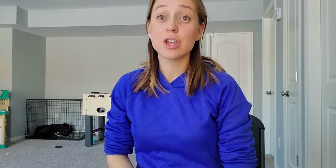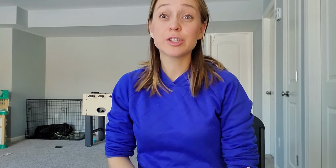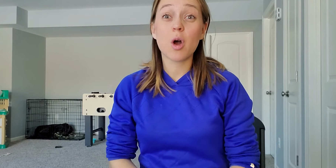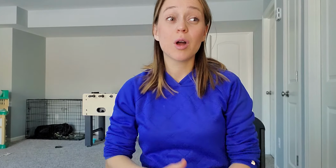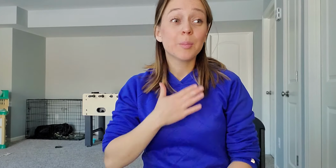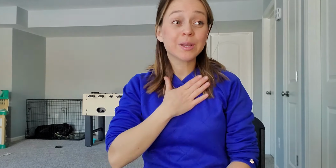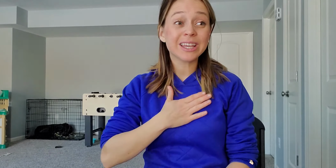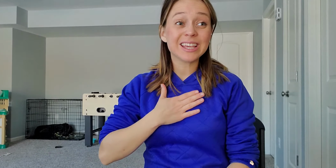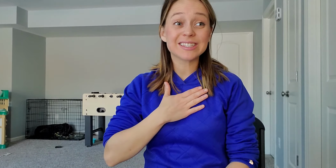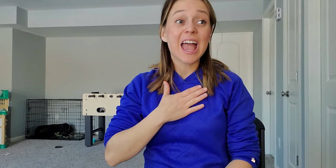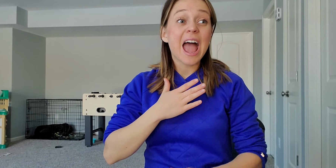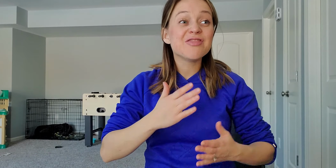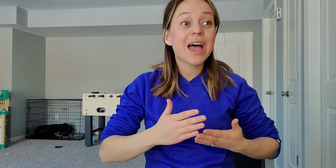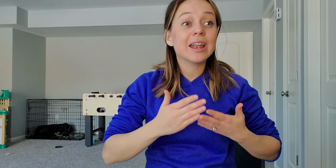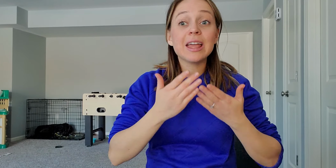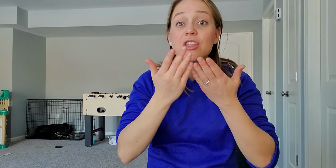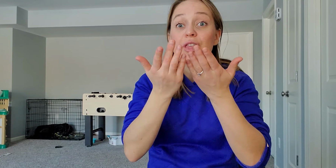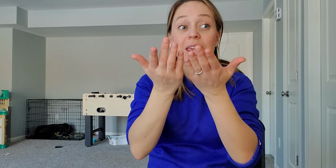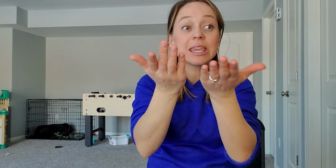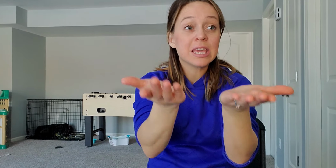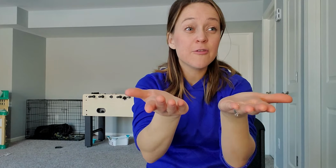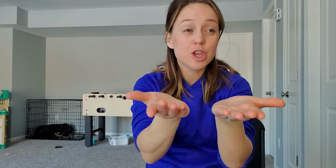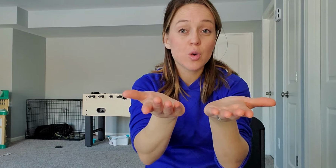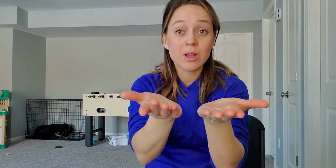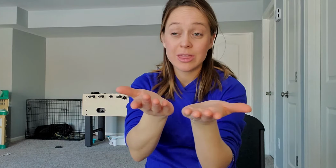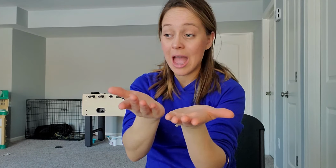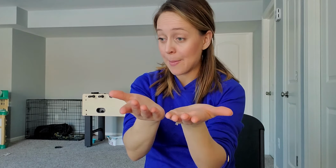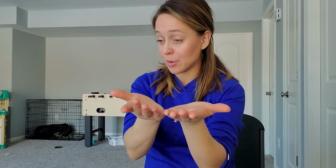So, please. And then they give you the apples.